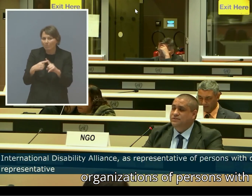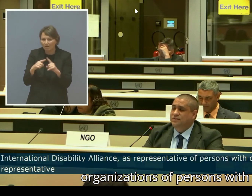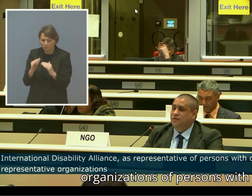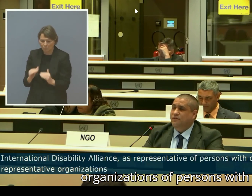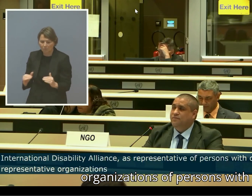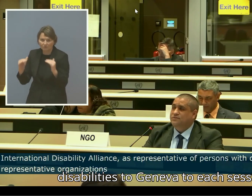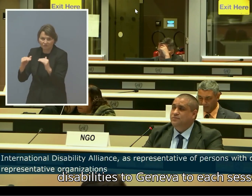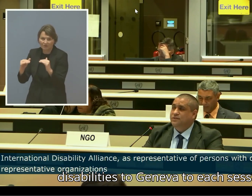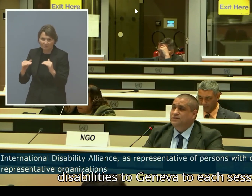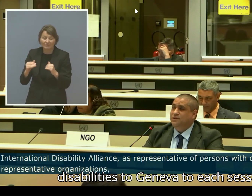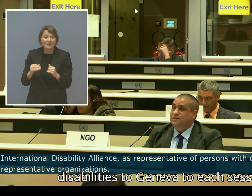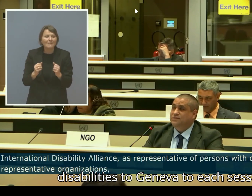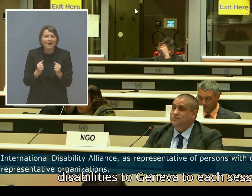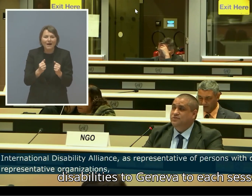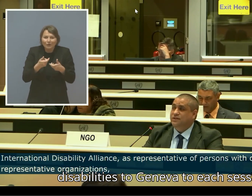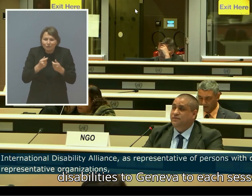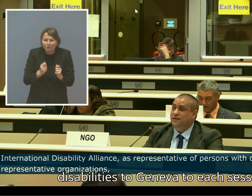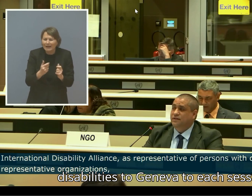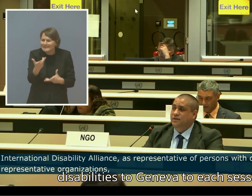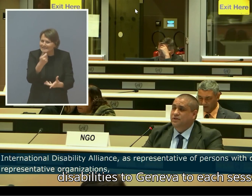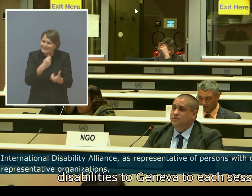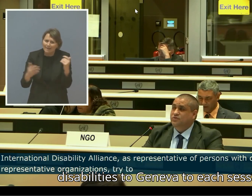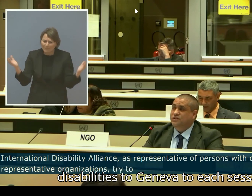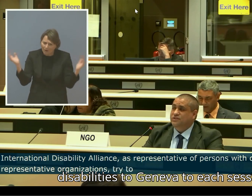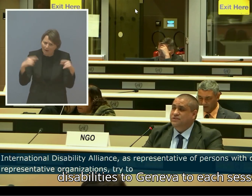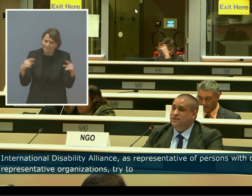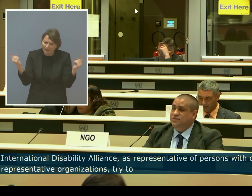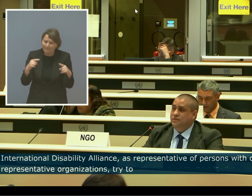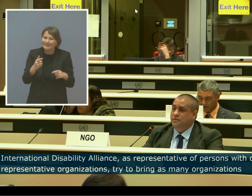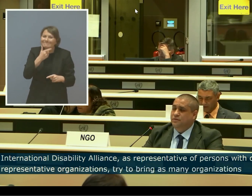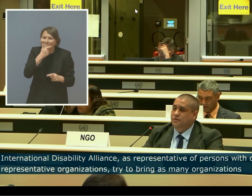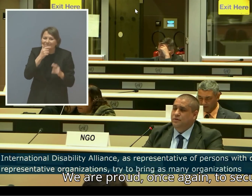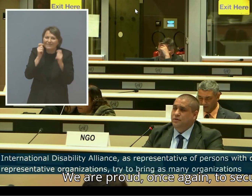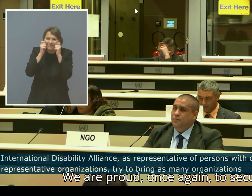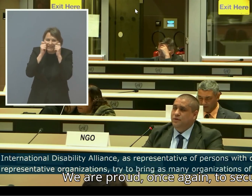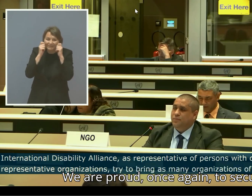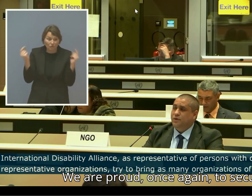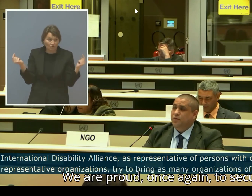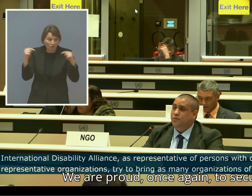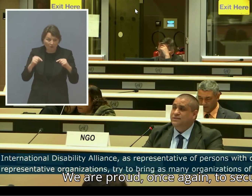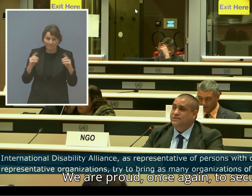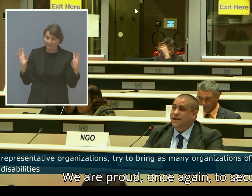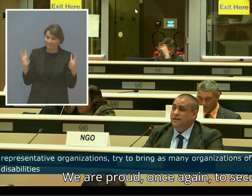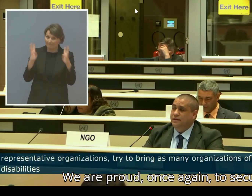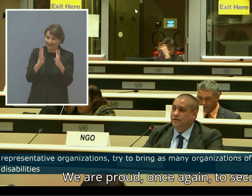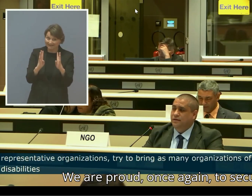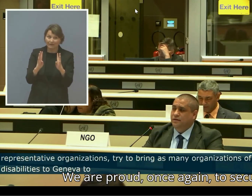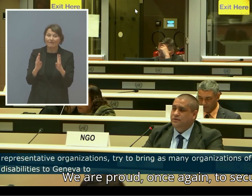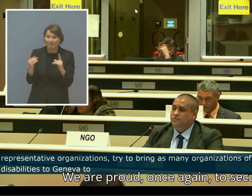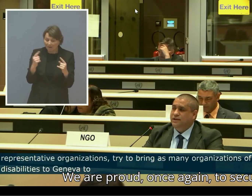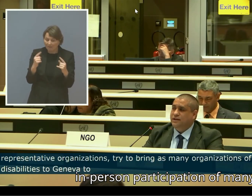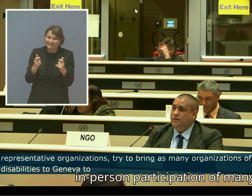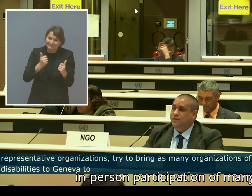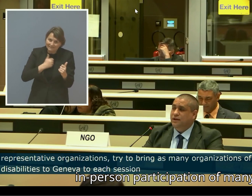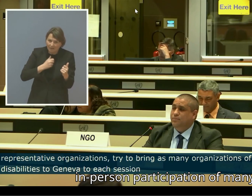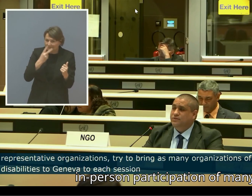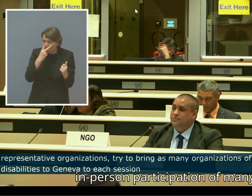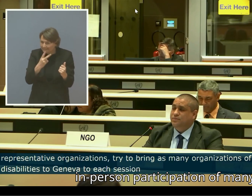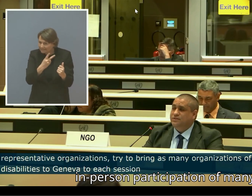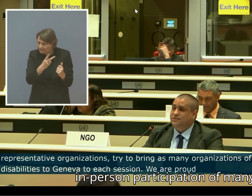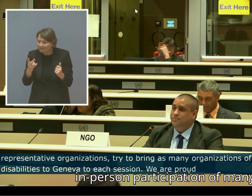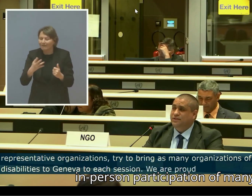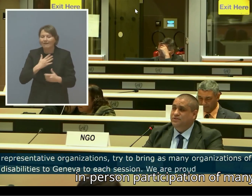organizations of persons with disabilities to Geneva to each session. We are proud once again to secure